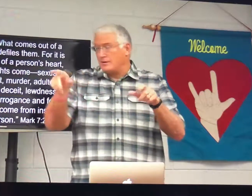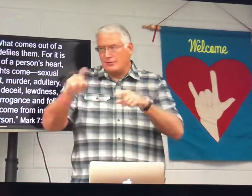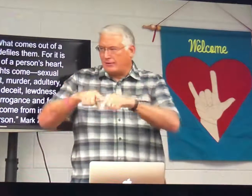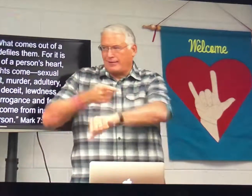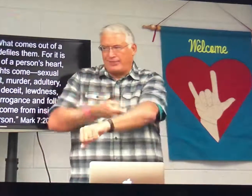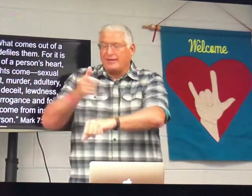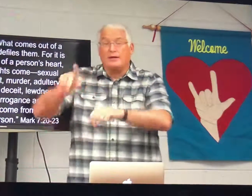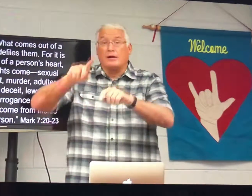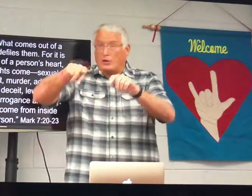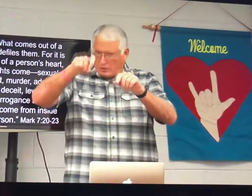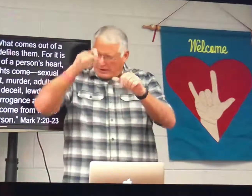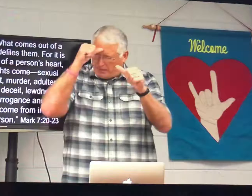2-1.